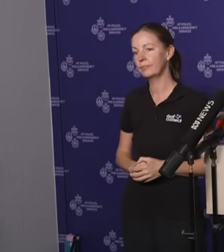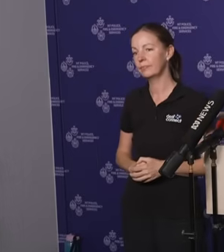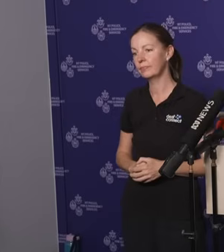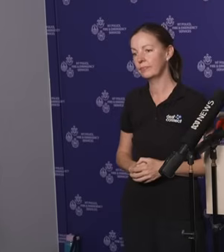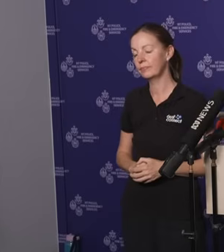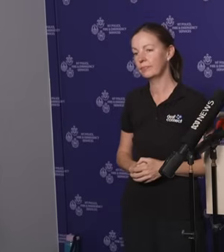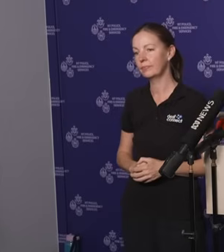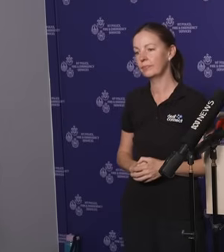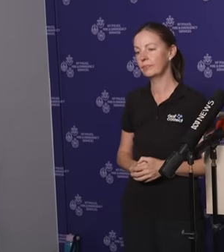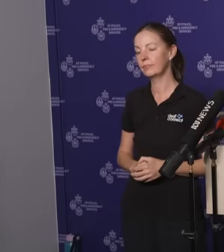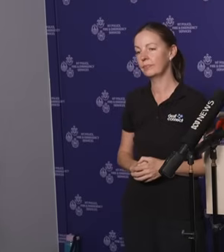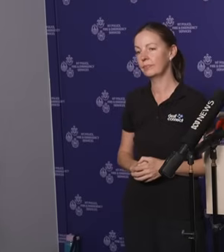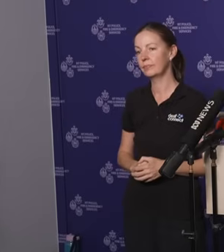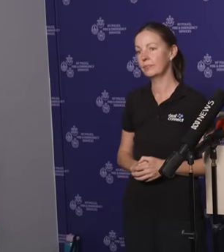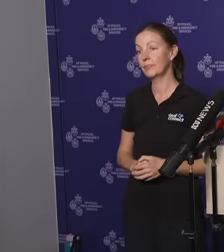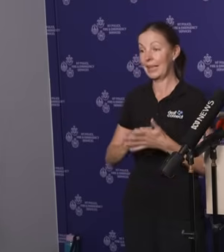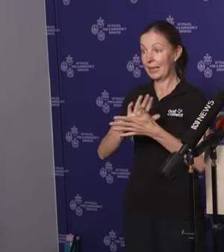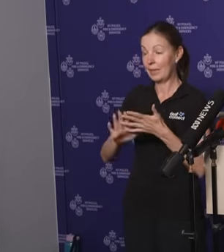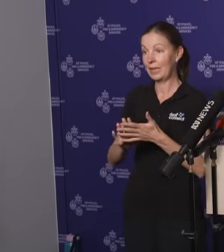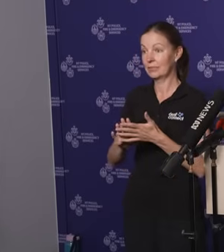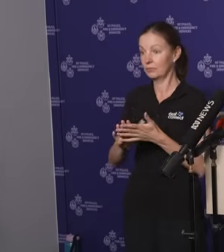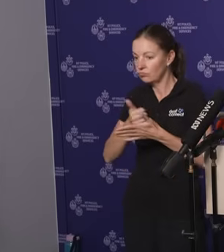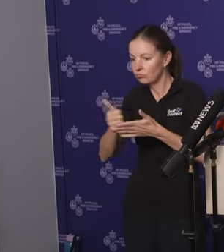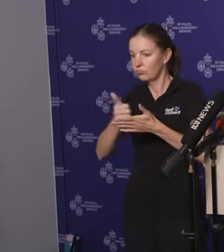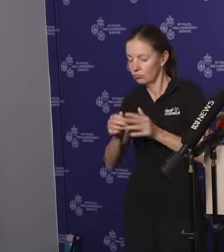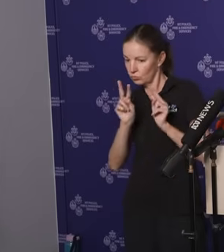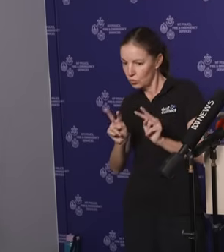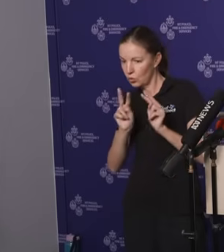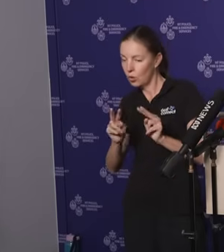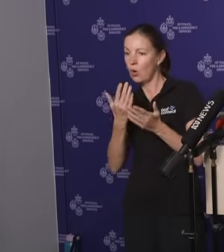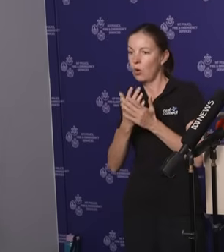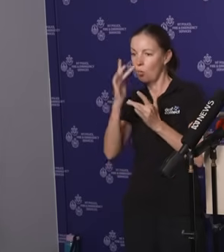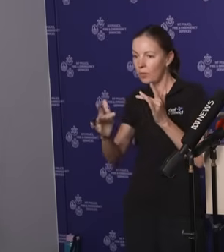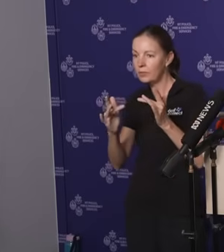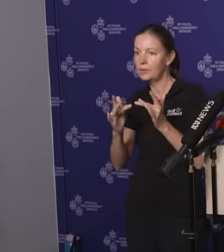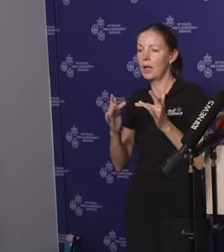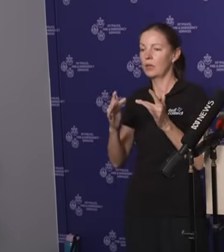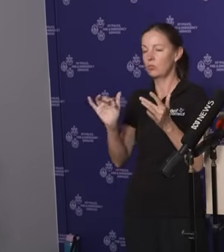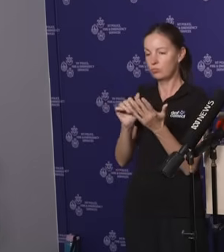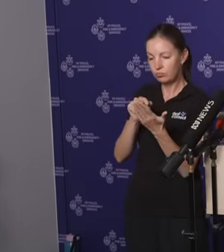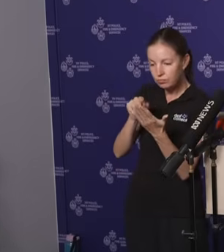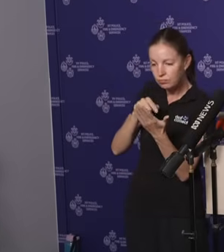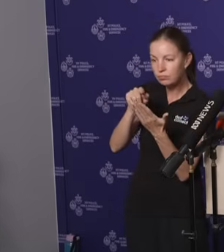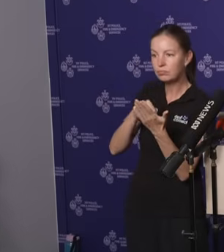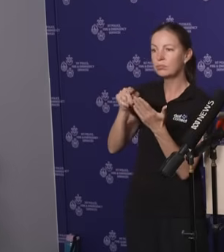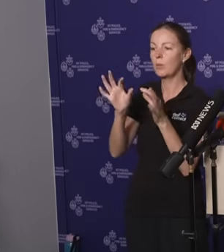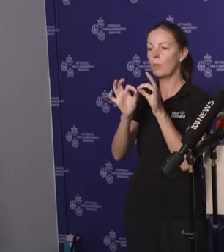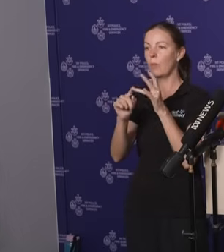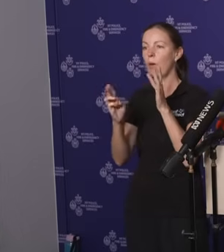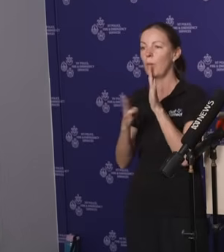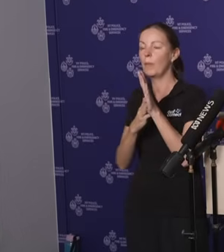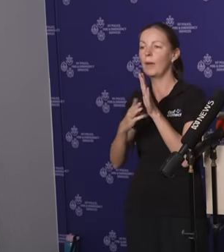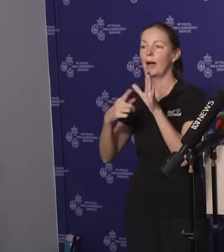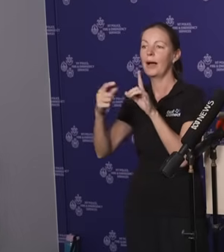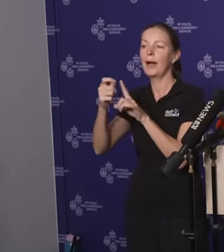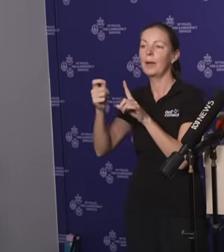papumura kapune. So stay up to date with the Bureau warnings on the BOM weather app. Kinga